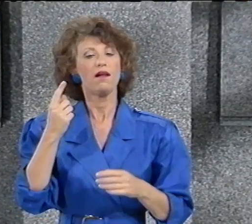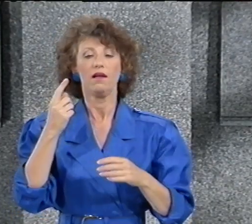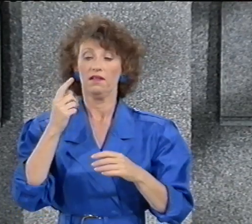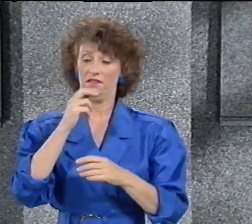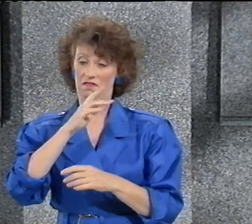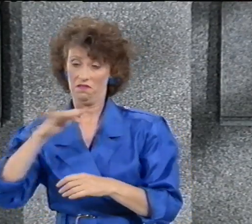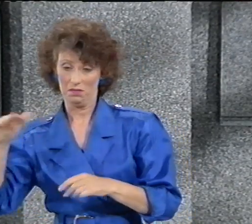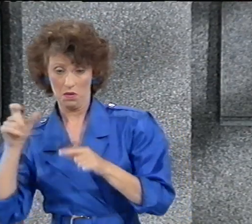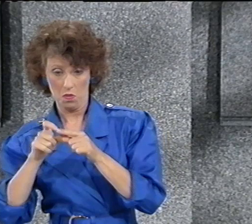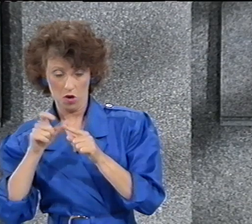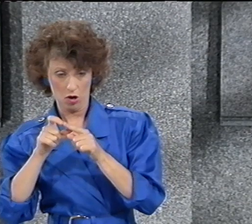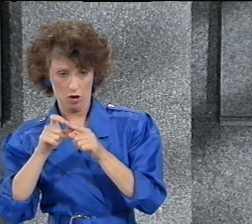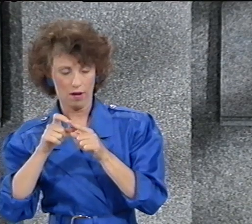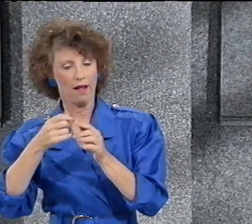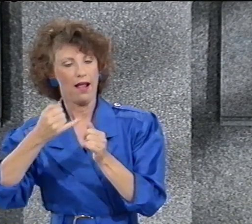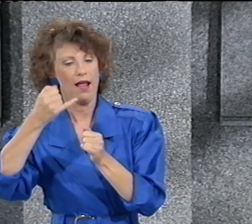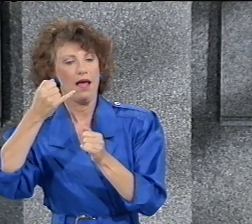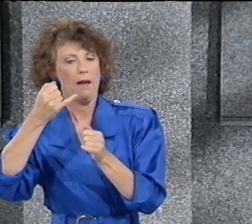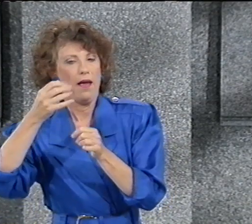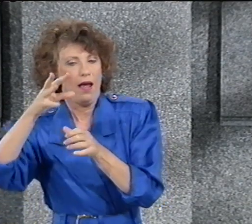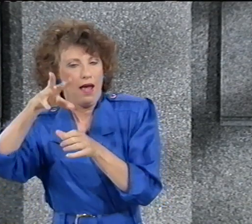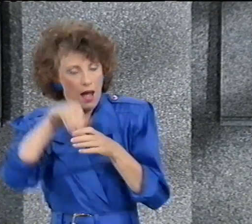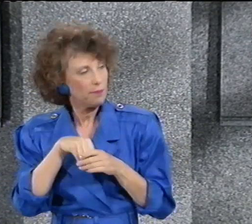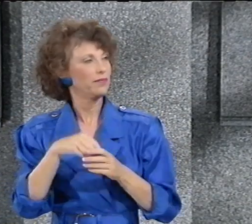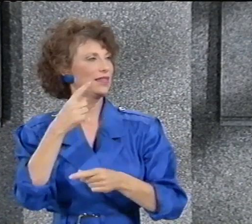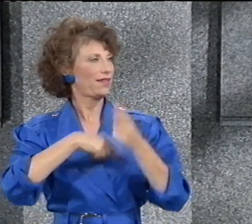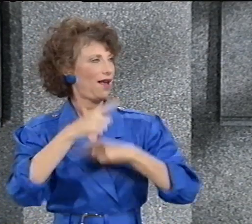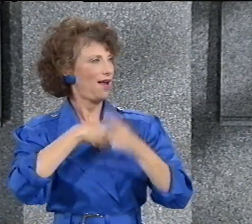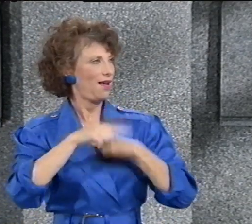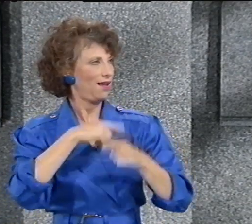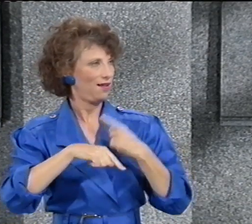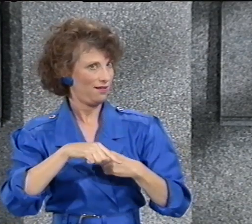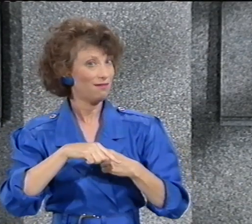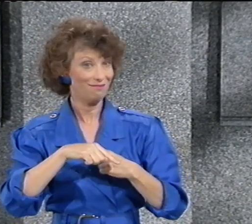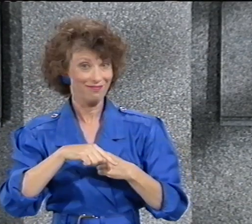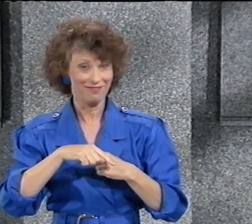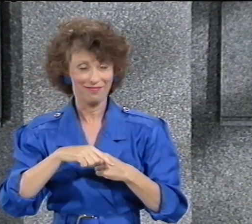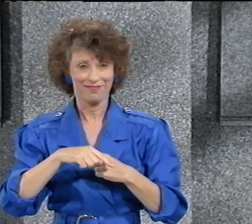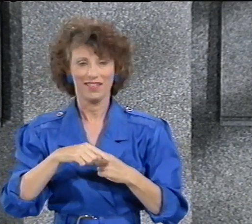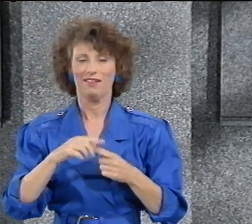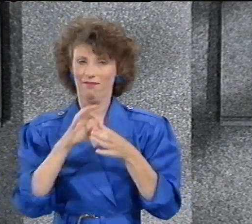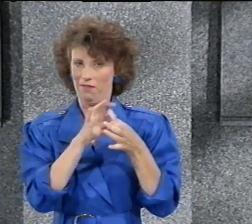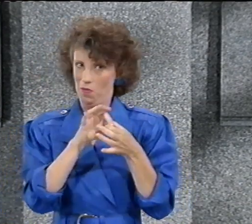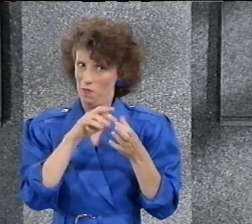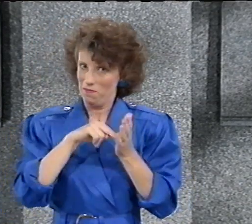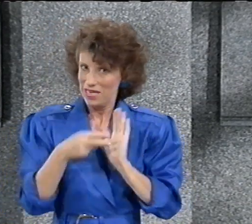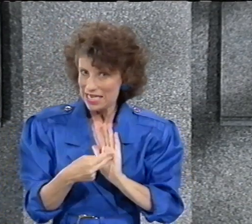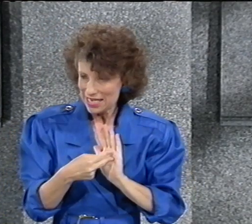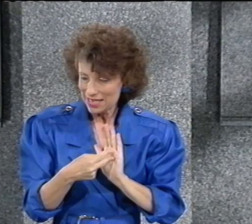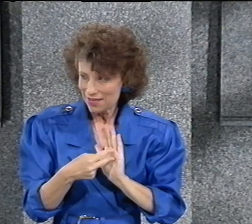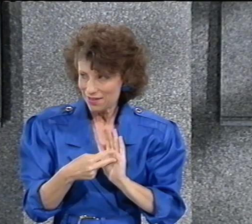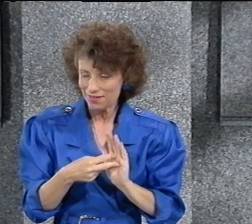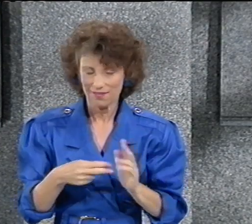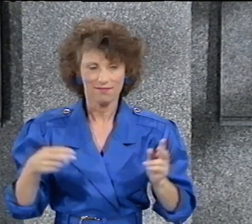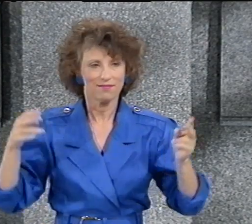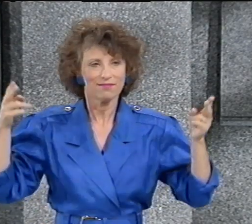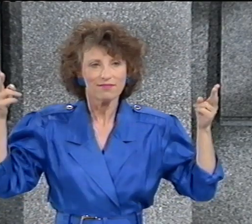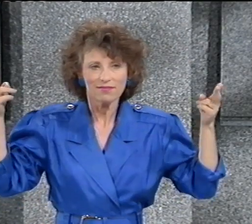Here's one that incorporates a sign into the fingerspelling that relates to the meaning of the word.